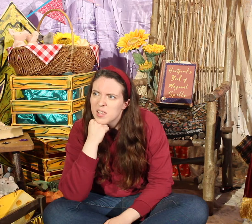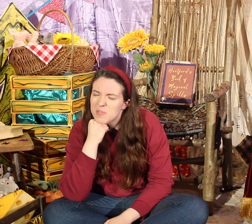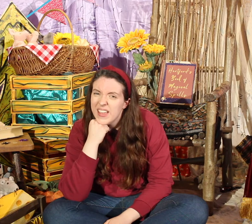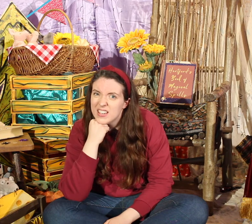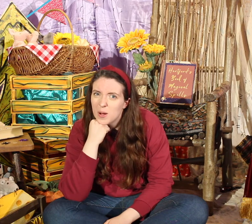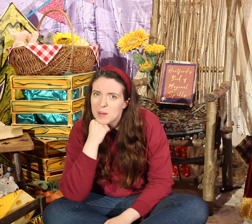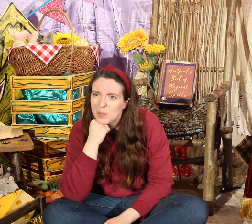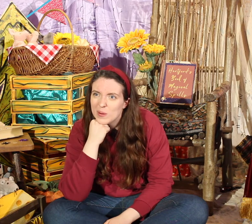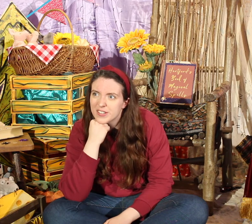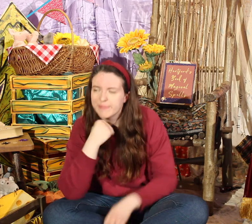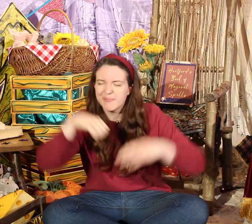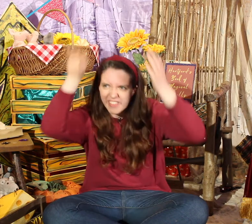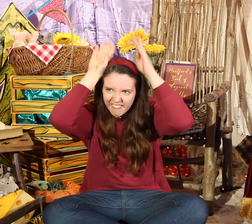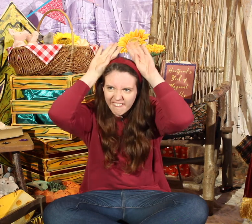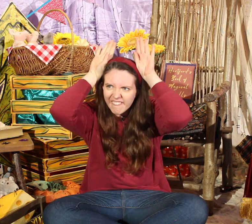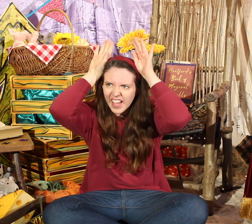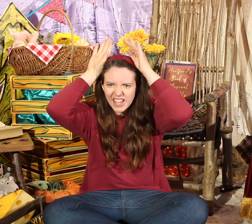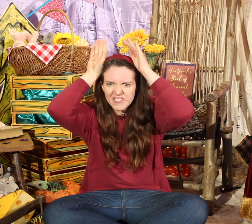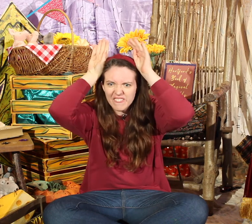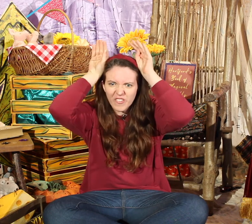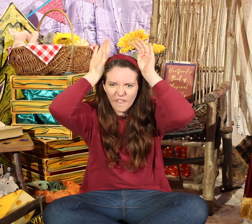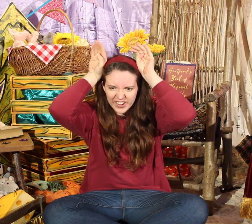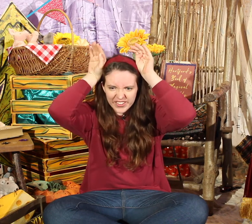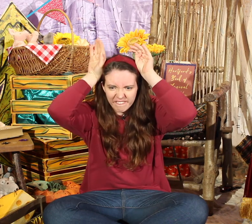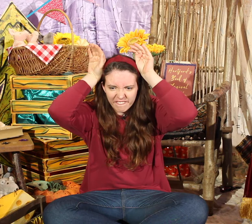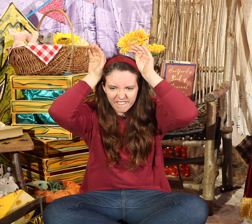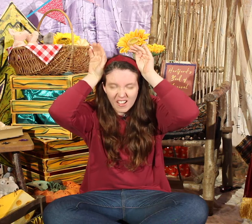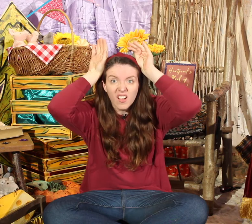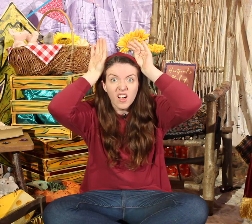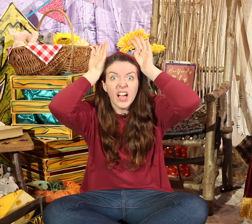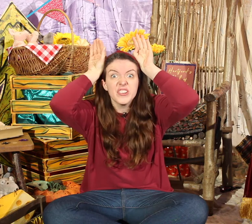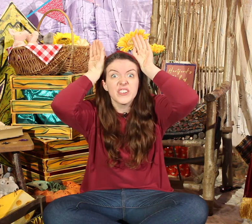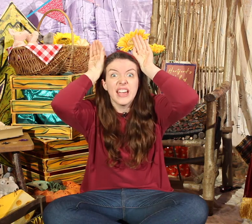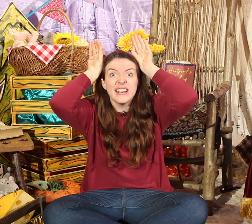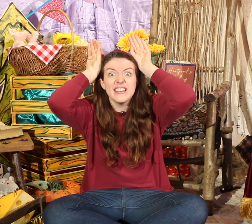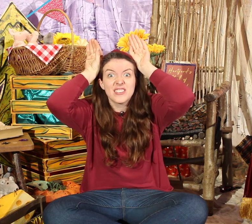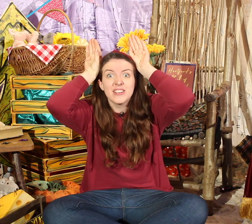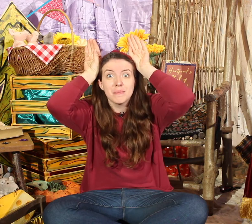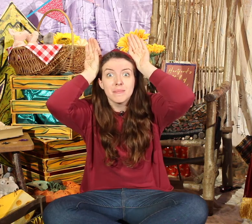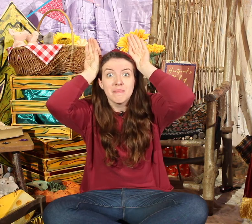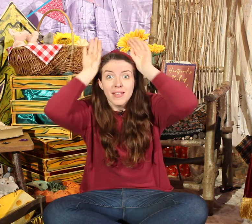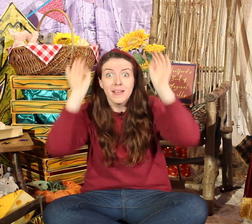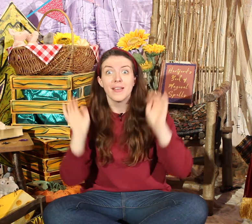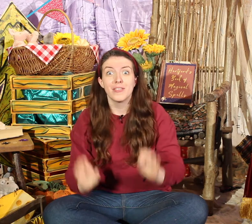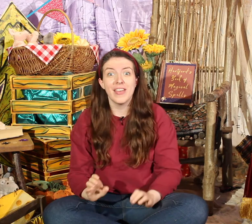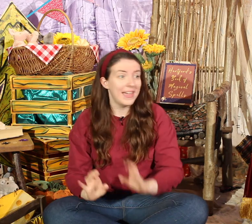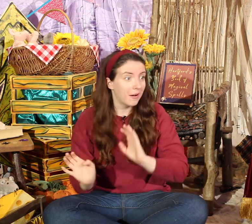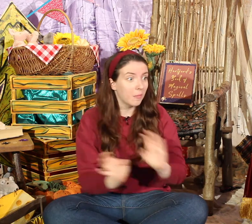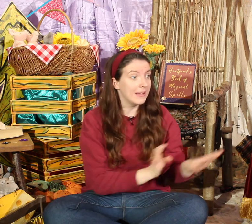But then he got a bit bored. I'm a bit bored. I'm gonna go get an ice cream. So the hare went